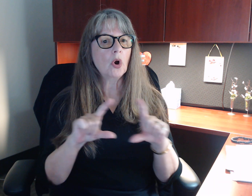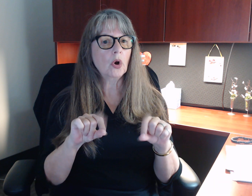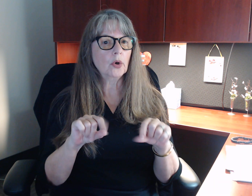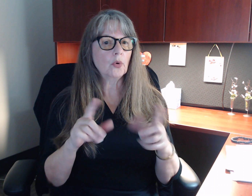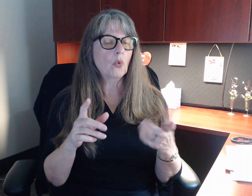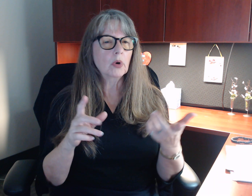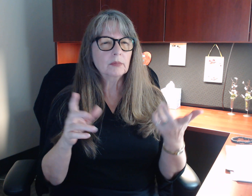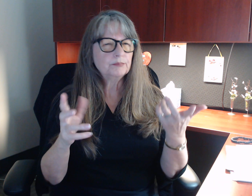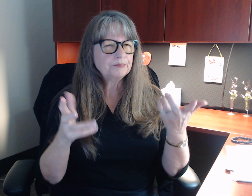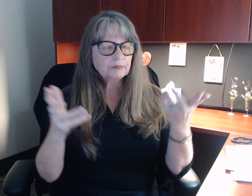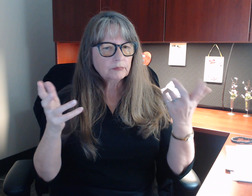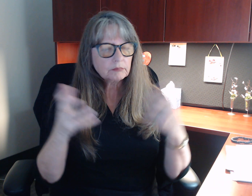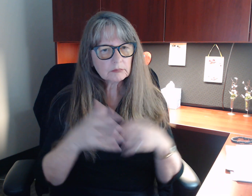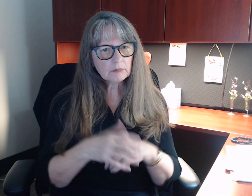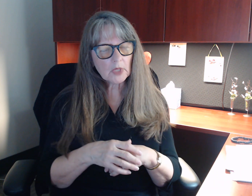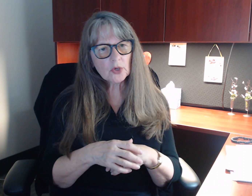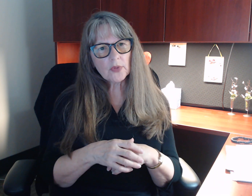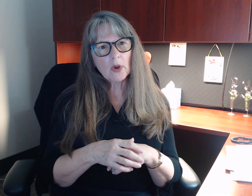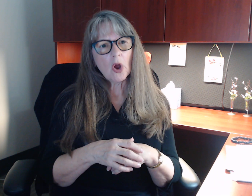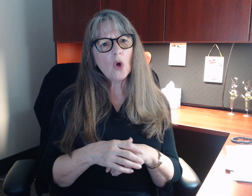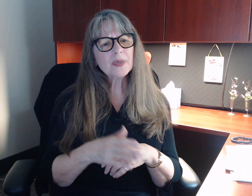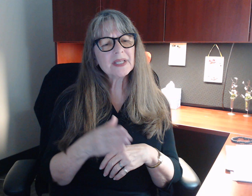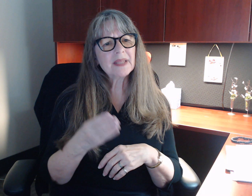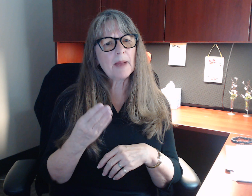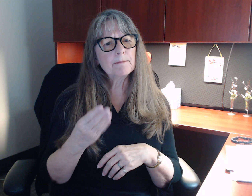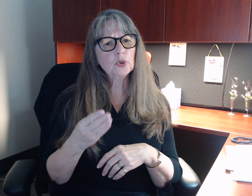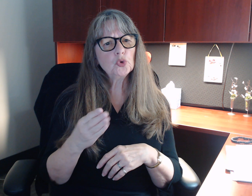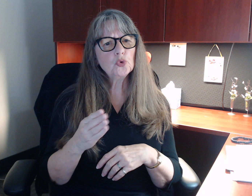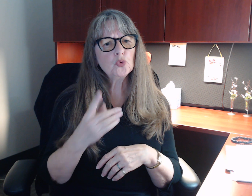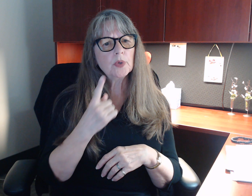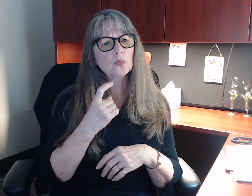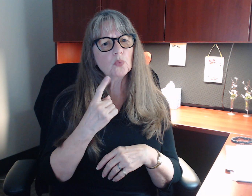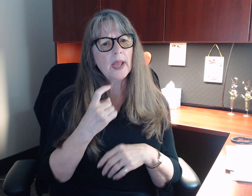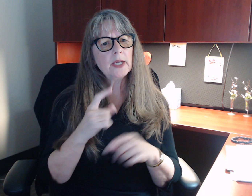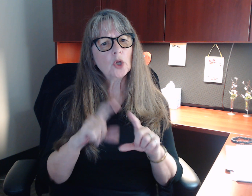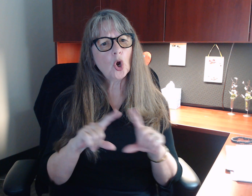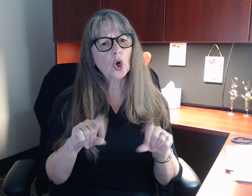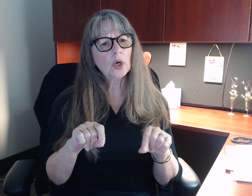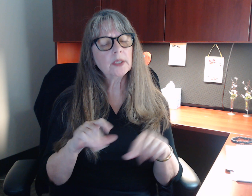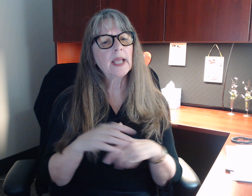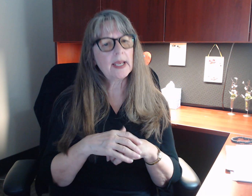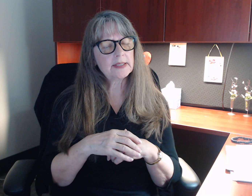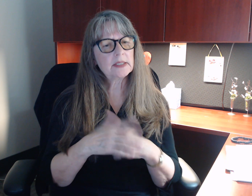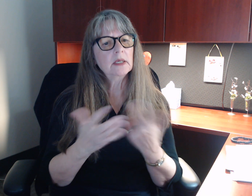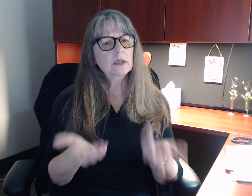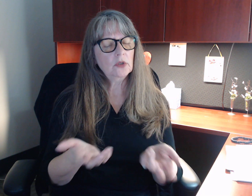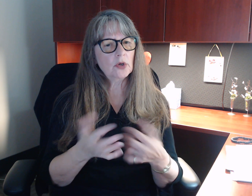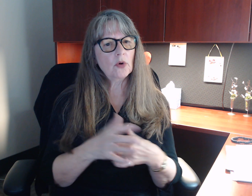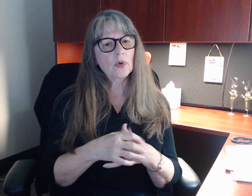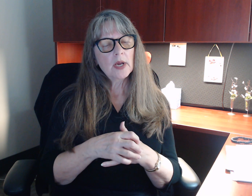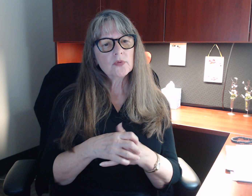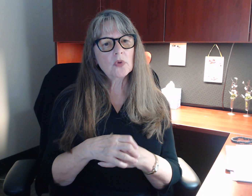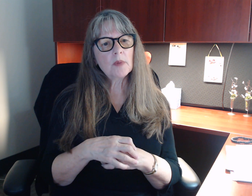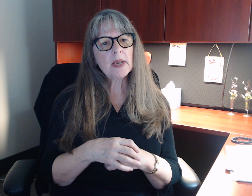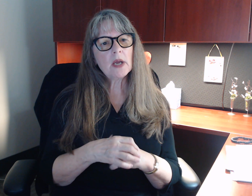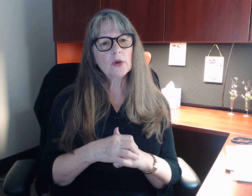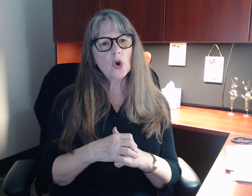card, or, is it that blue and red card? Yes. So they may not know what